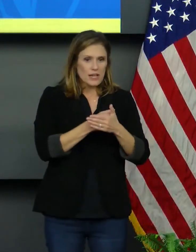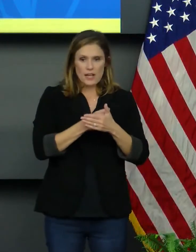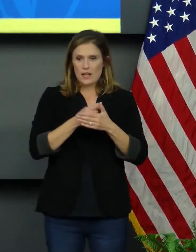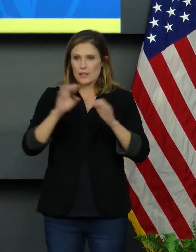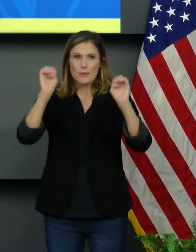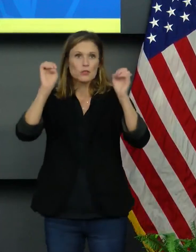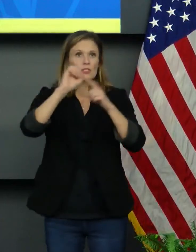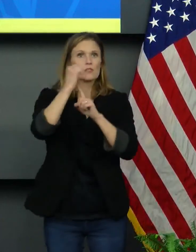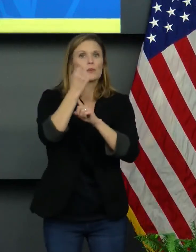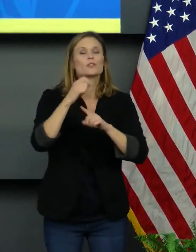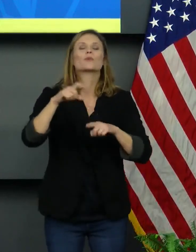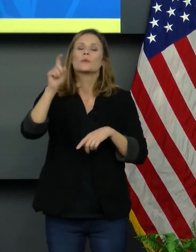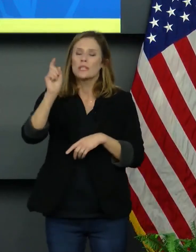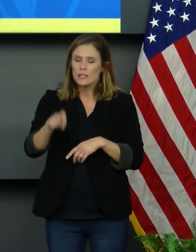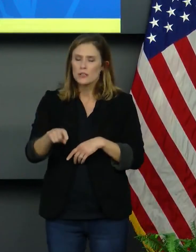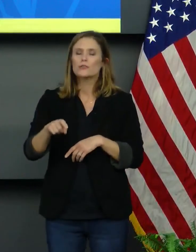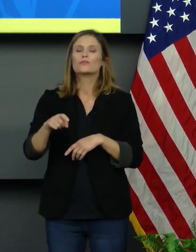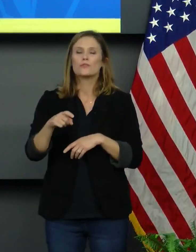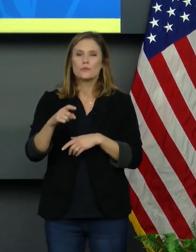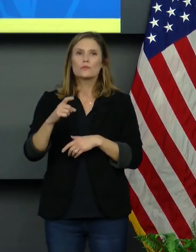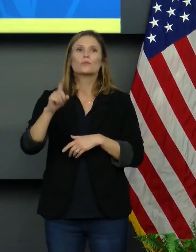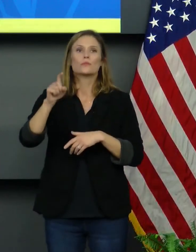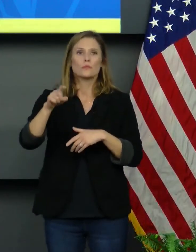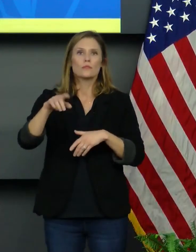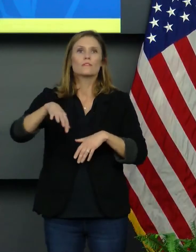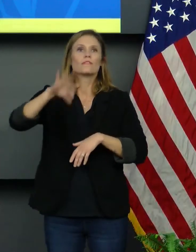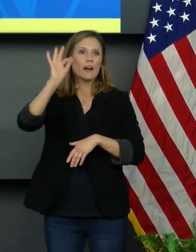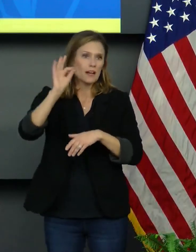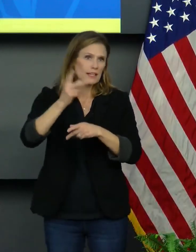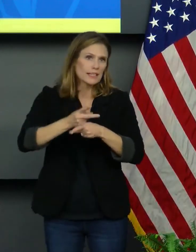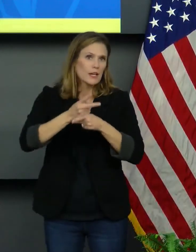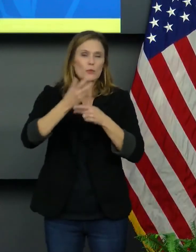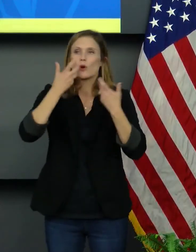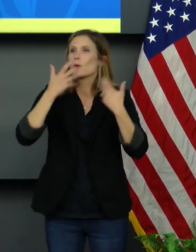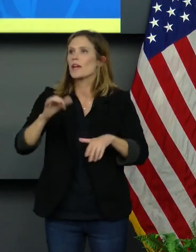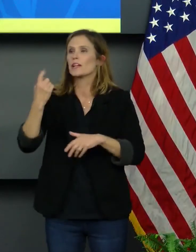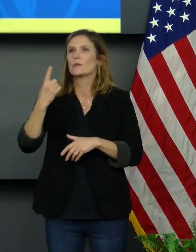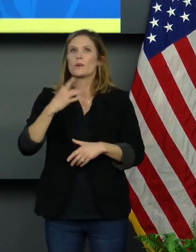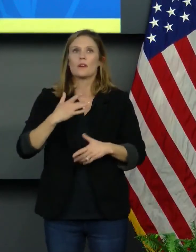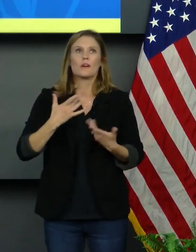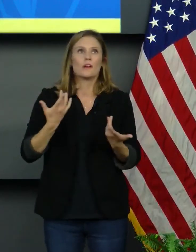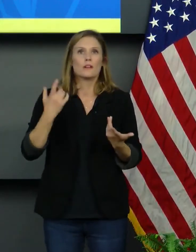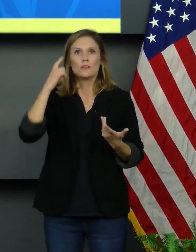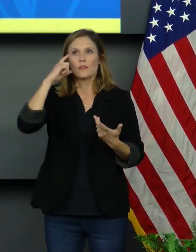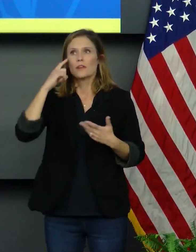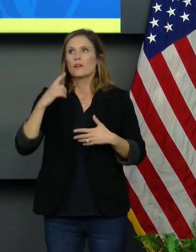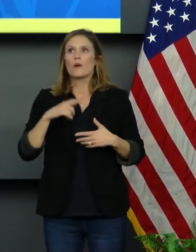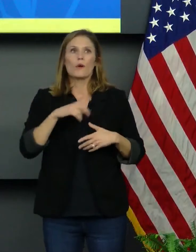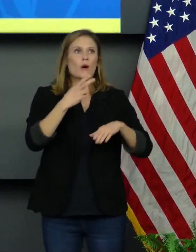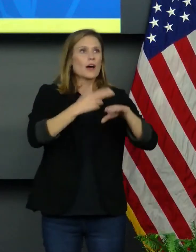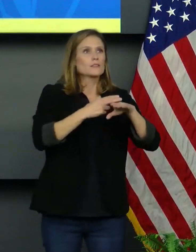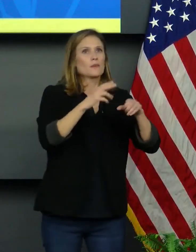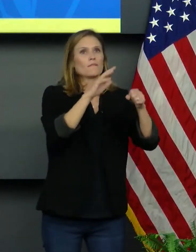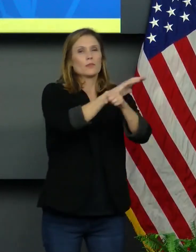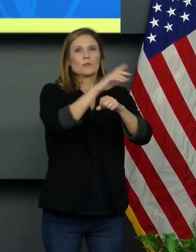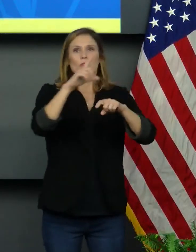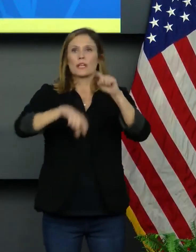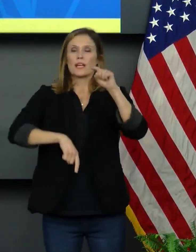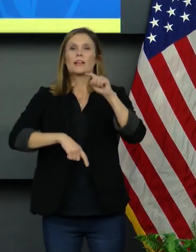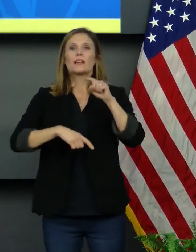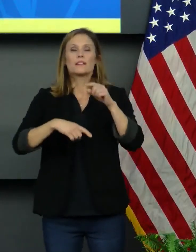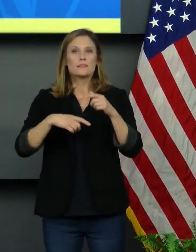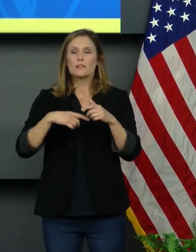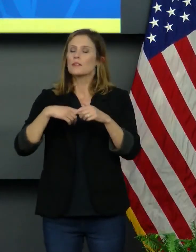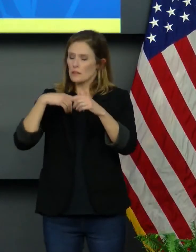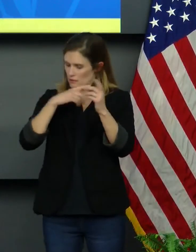or something like that, we do need you to come seek care. We do not want anybody to sit at home because out of fear. You will be